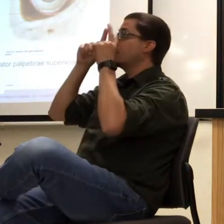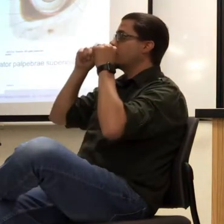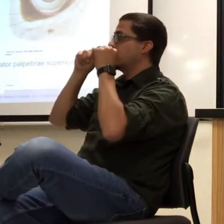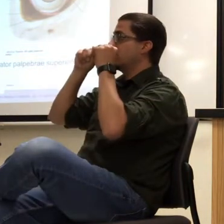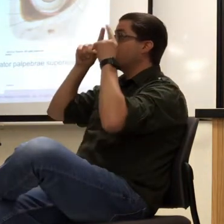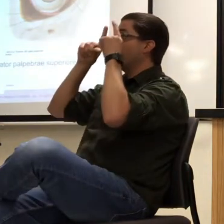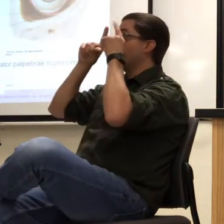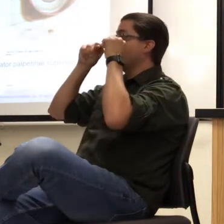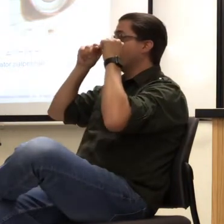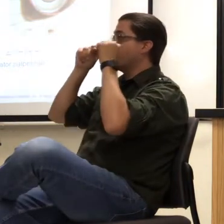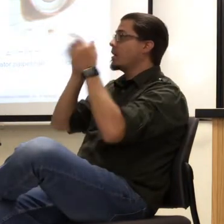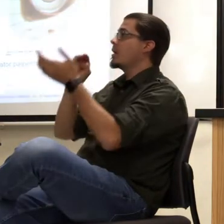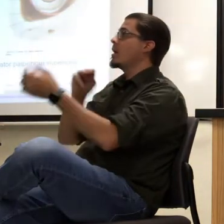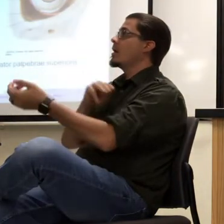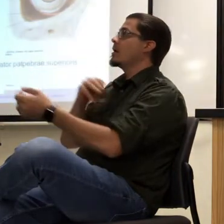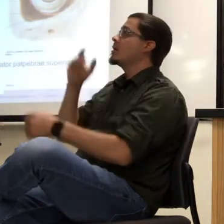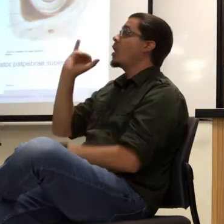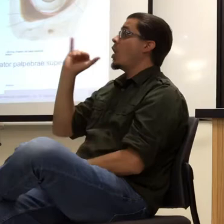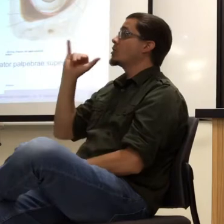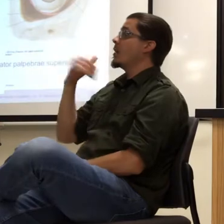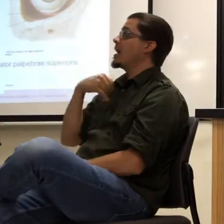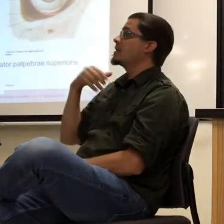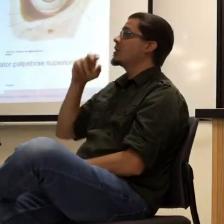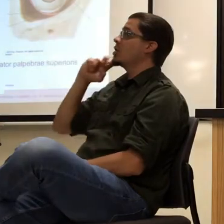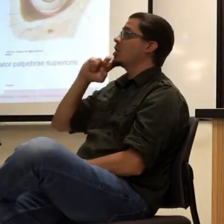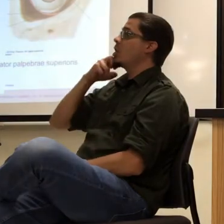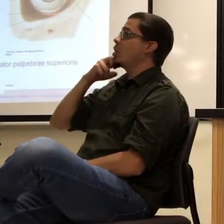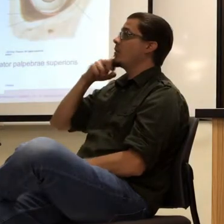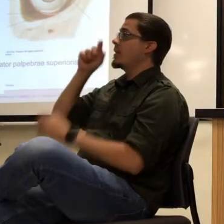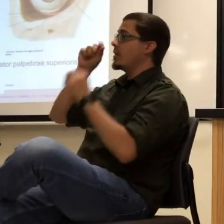And the muscle's name is levator palpebrae superioris.